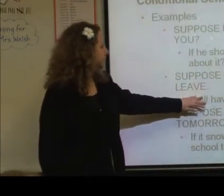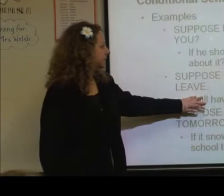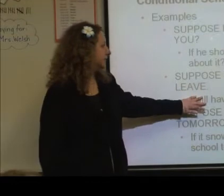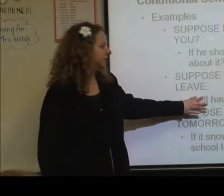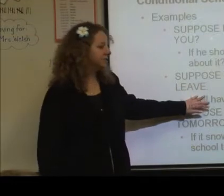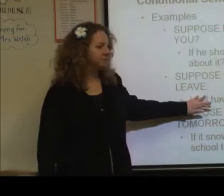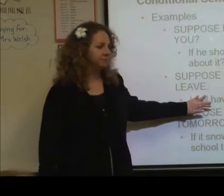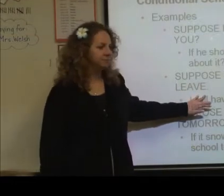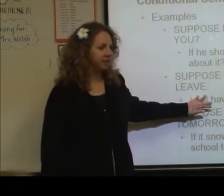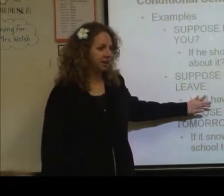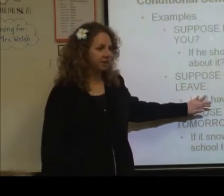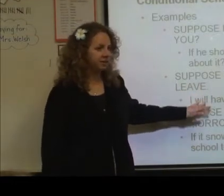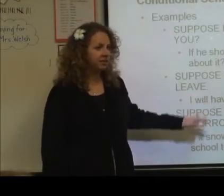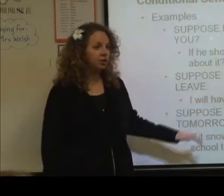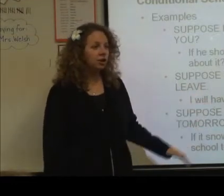must leave. Okay?